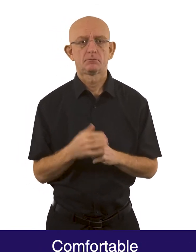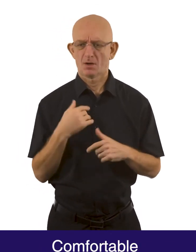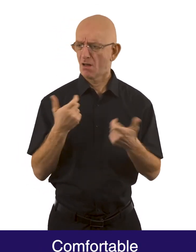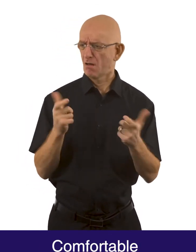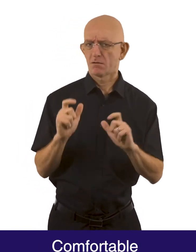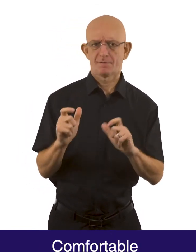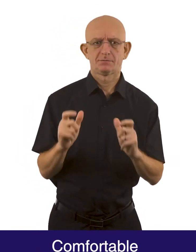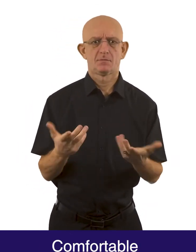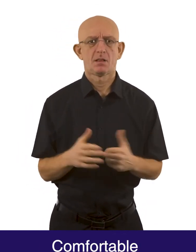Comfortable.